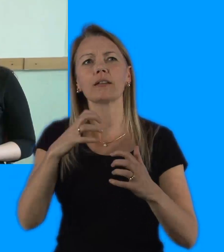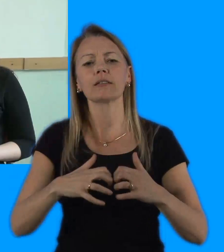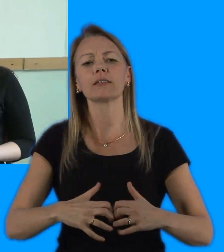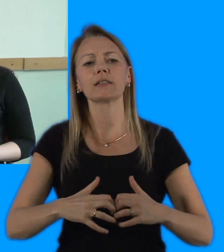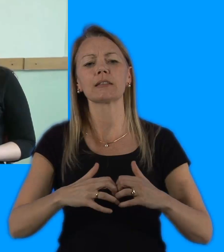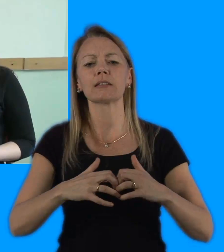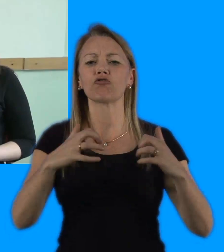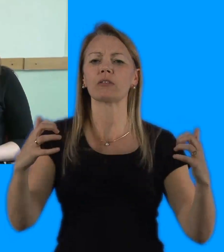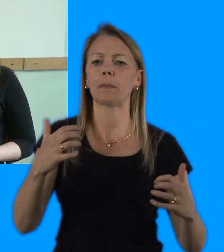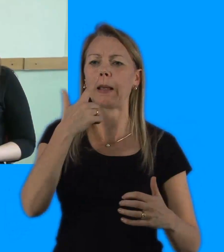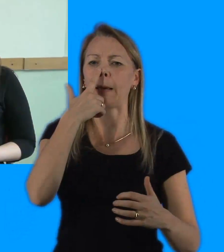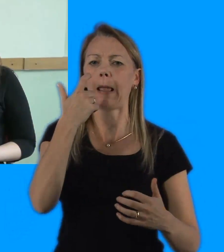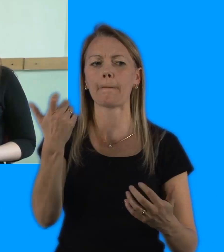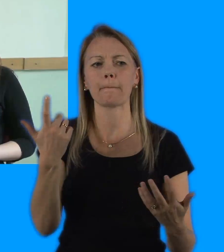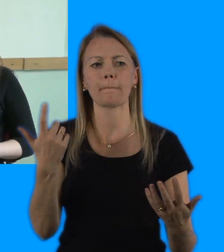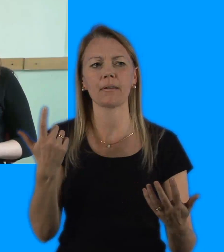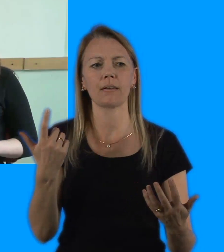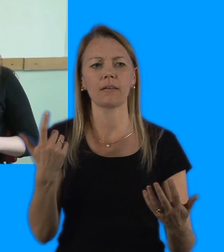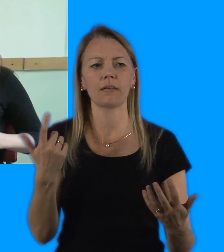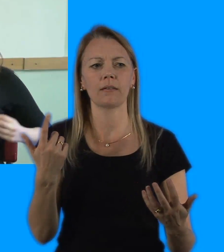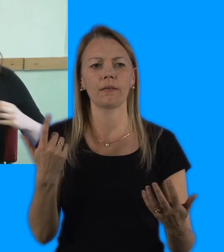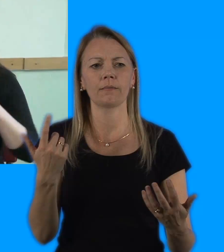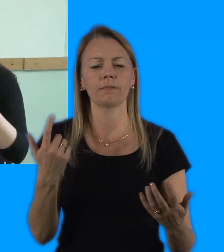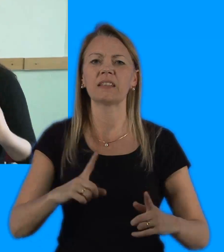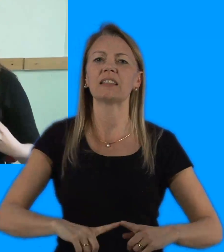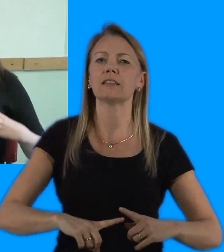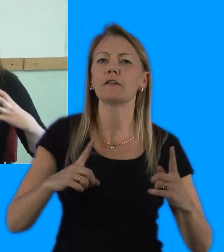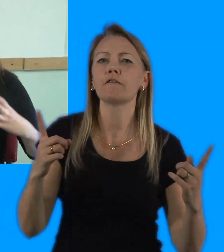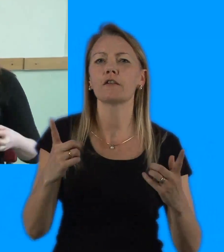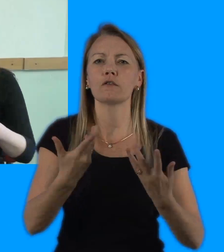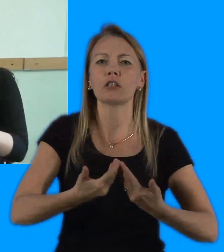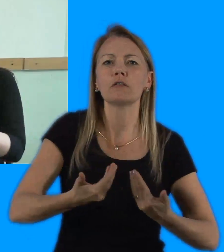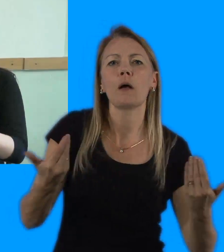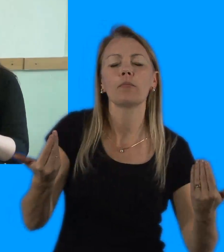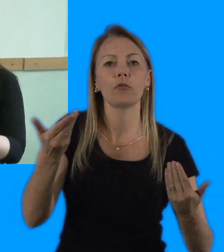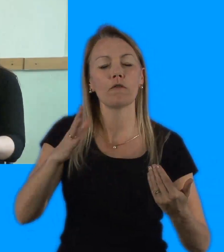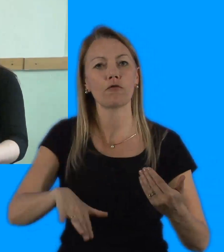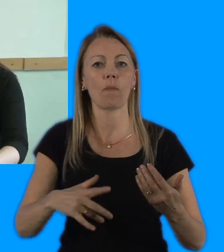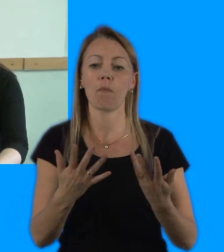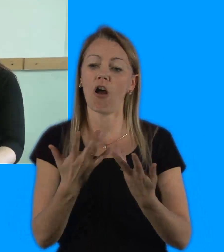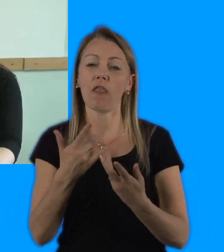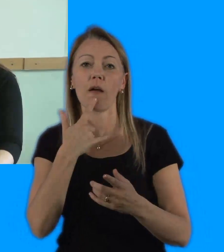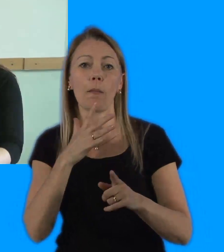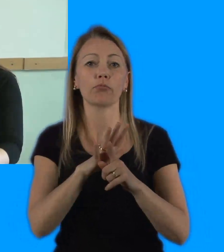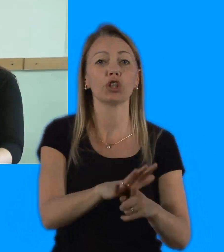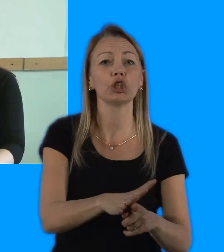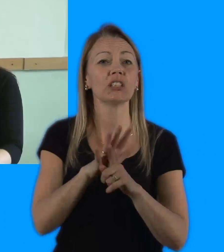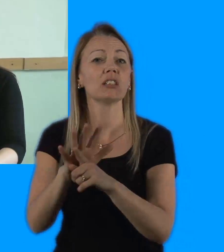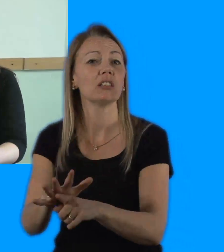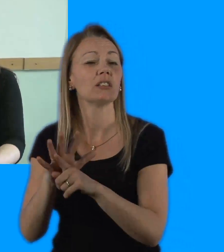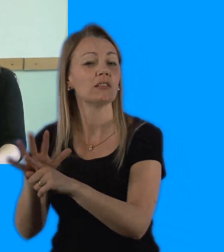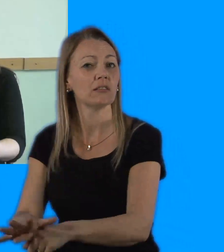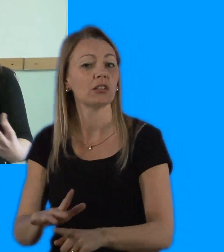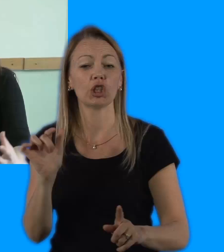don't think sectarianism can be seen as different or separate from some of the other